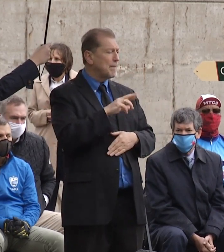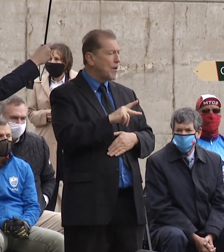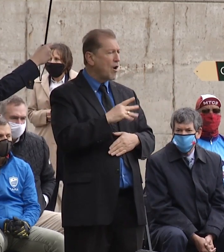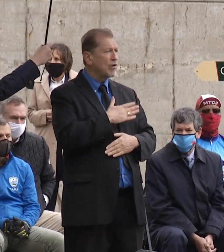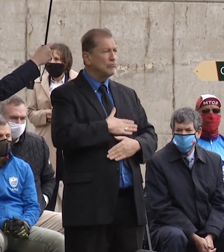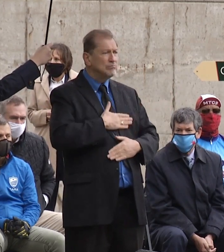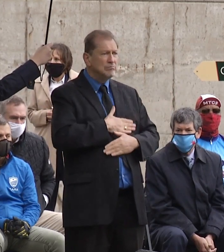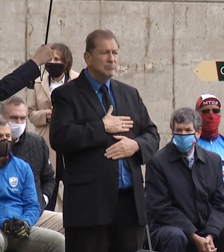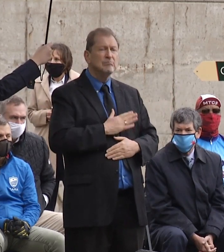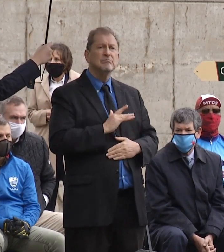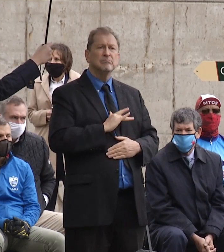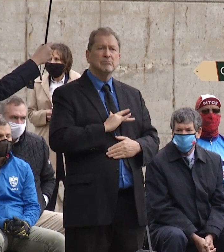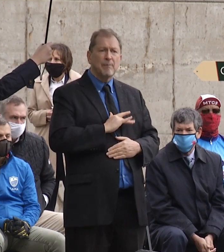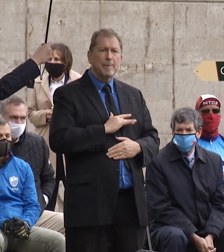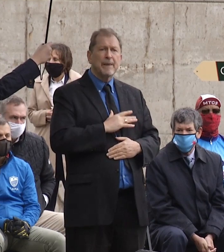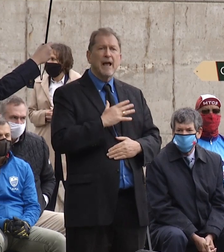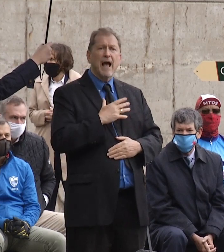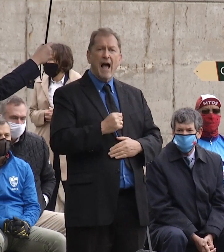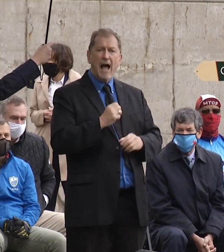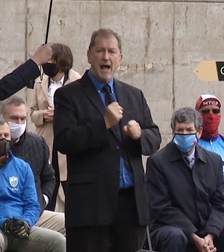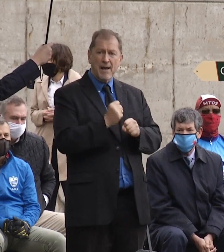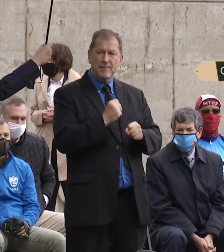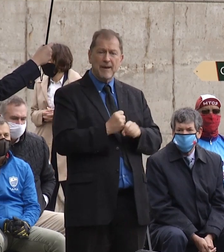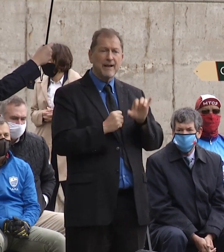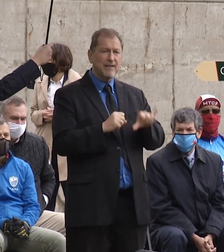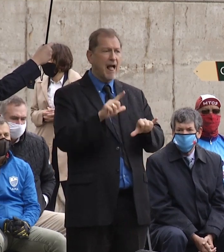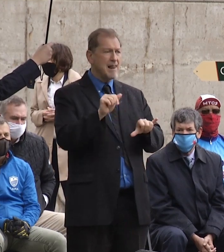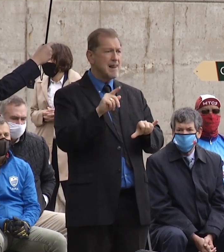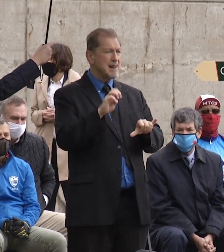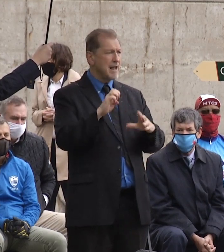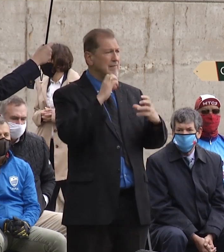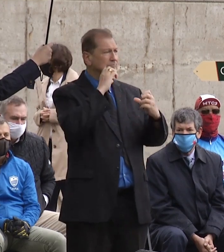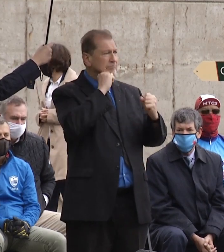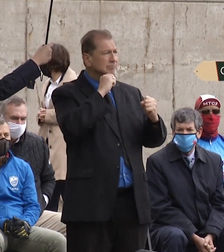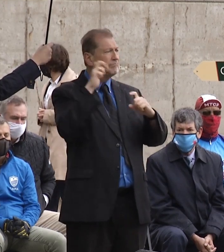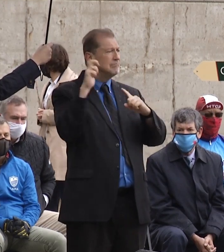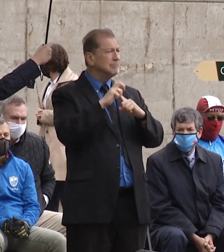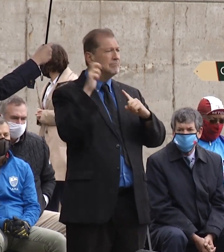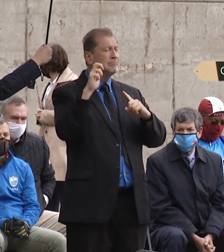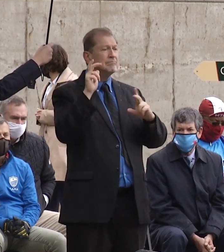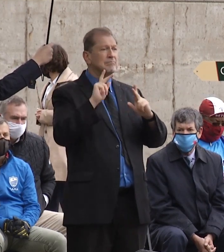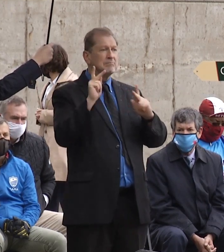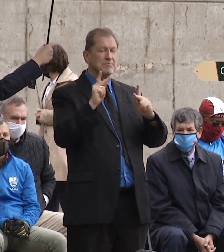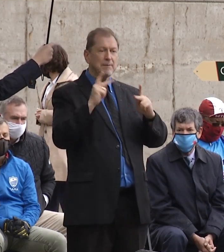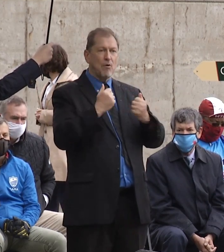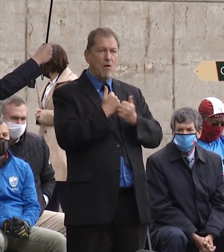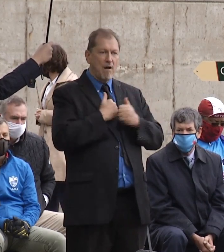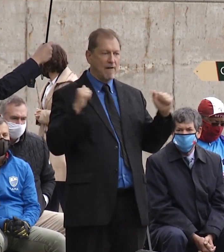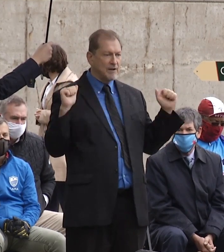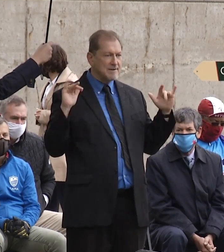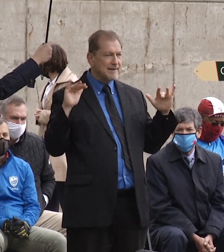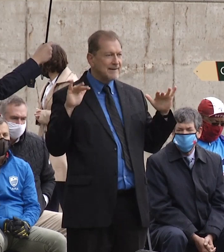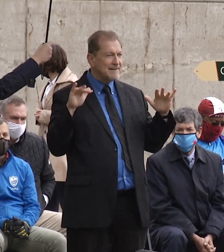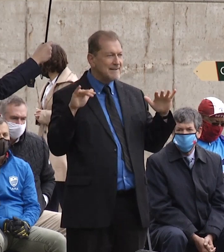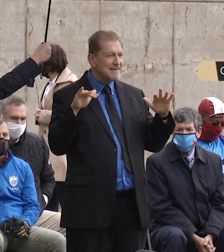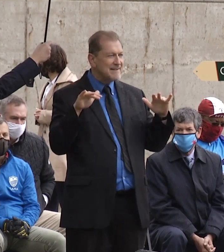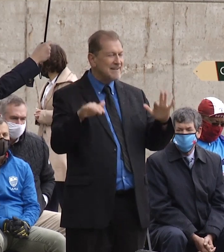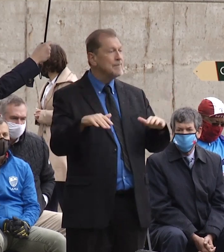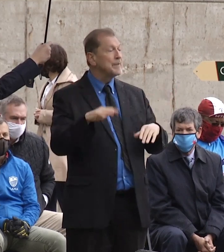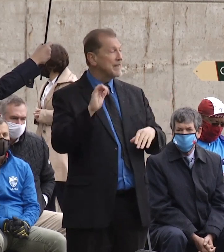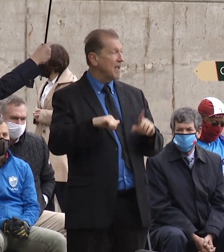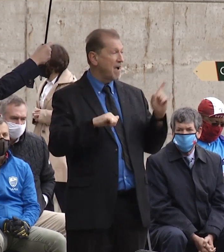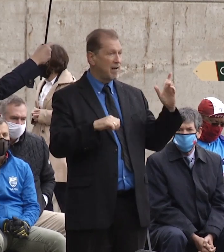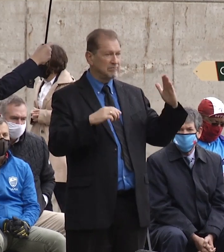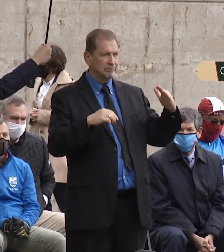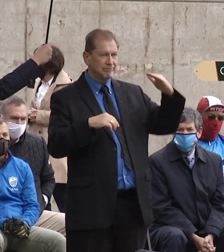museums, and further reinforce the lakefront's reputation as a tourism magnet and economic powerhouse. The flyover will provide